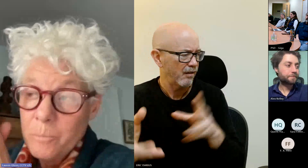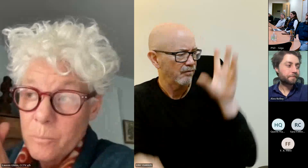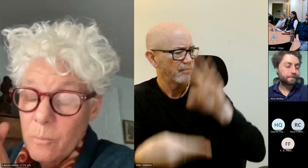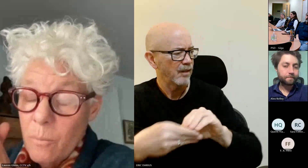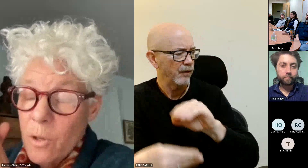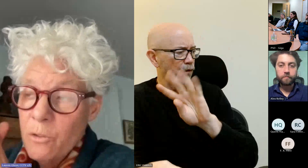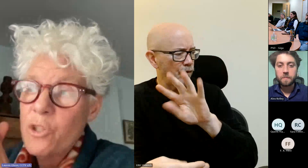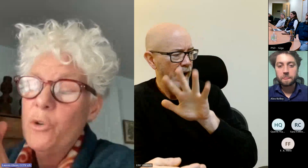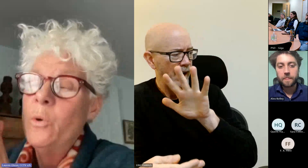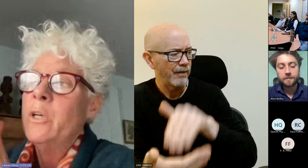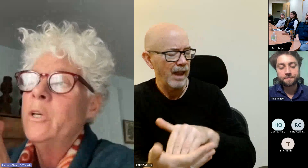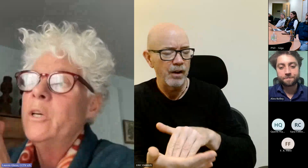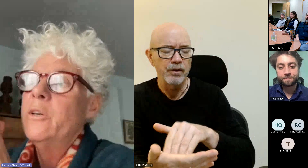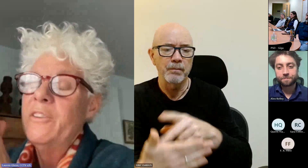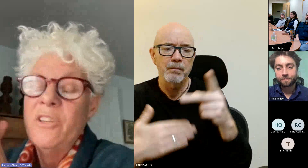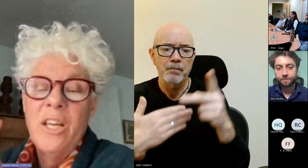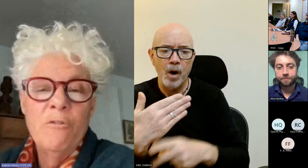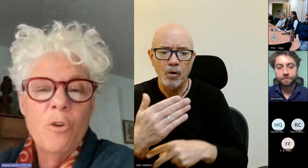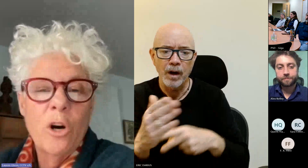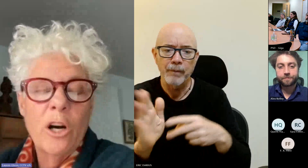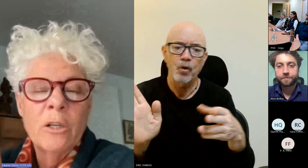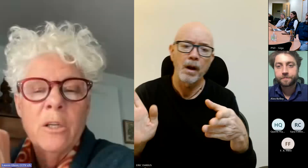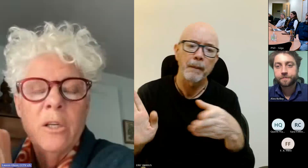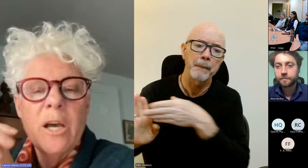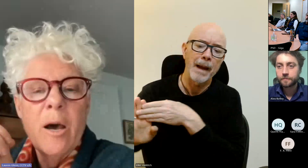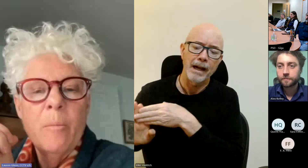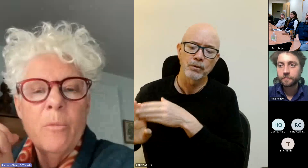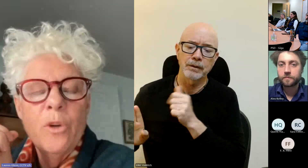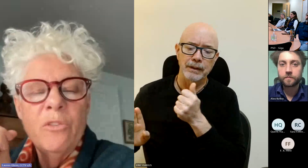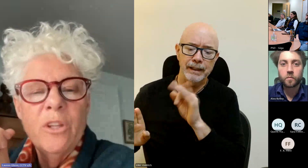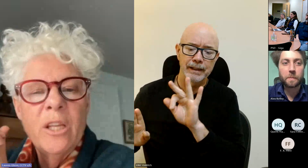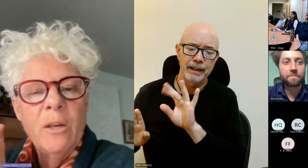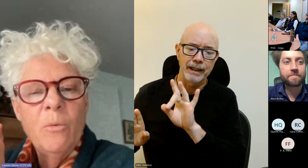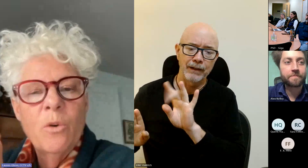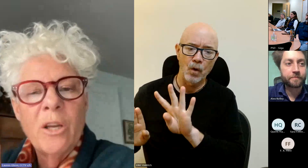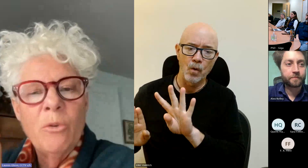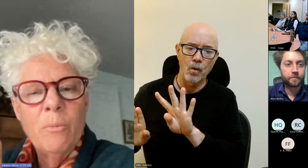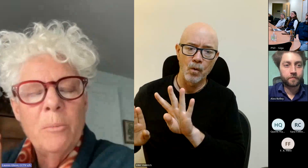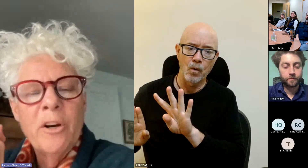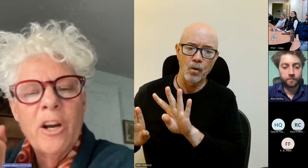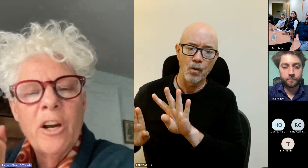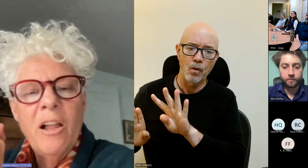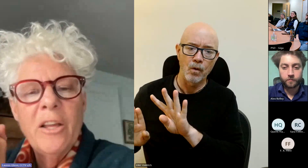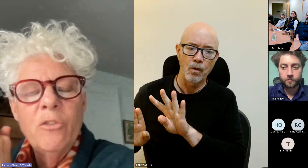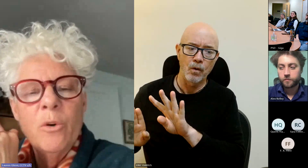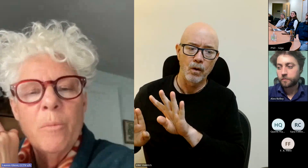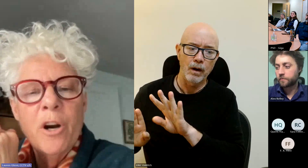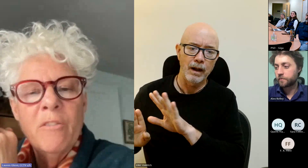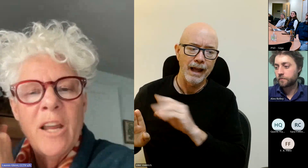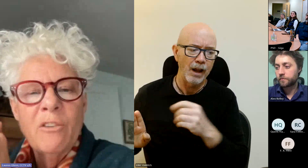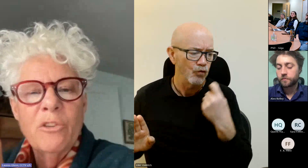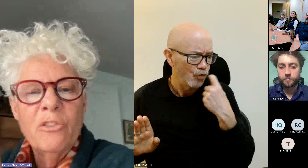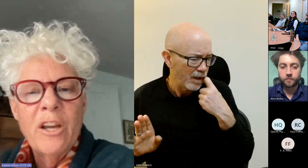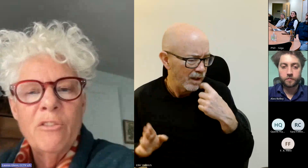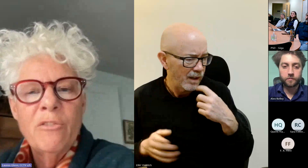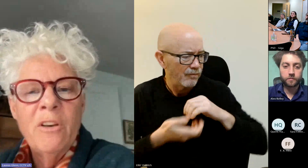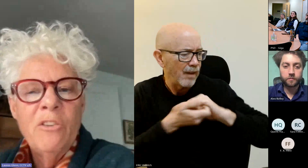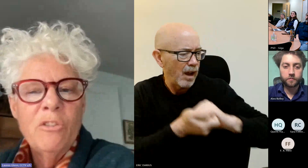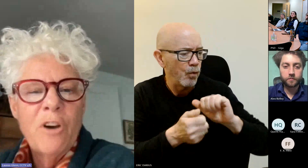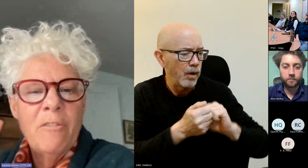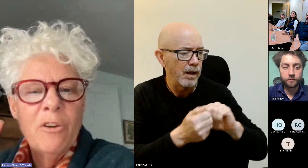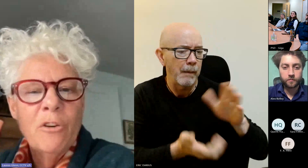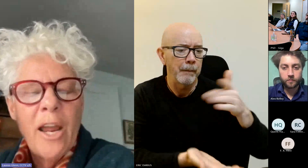back to 1984. Recently, working with Middlebury College, we're part of a National